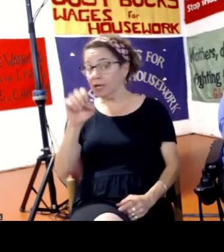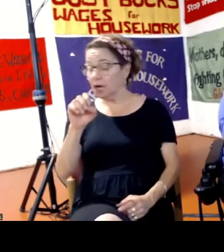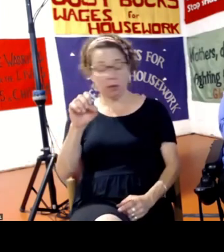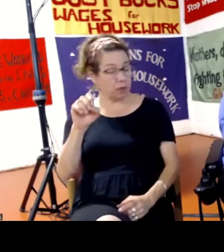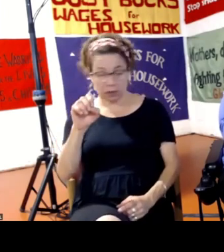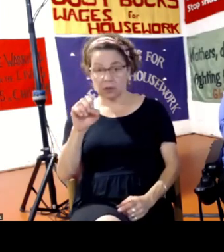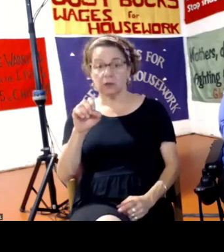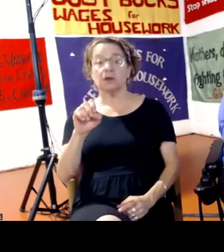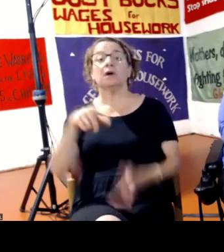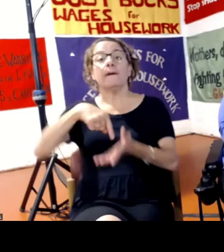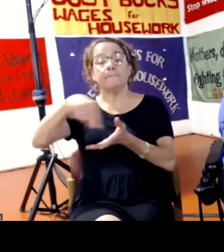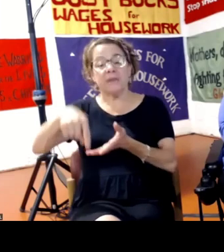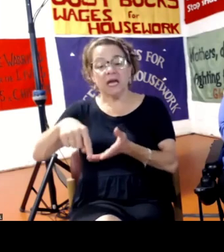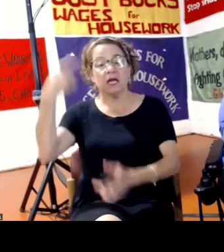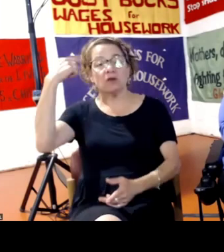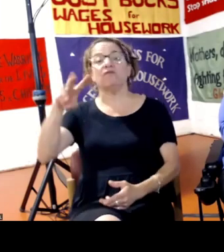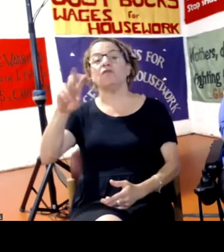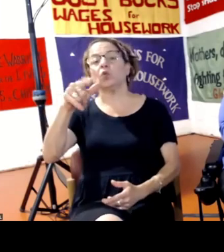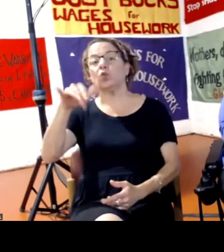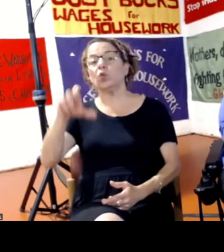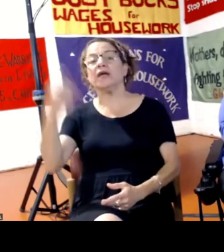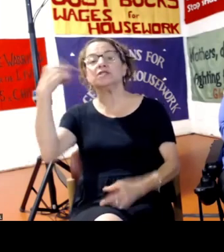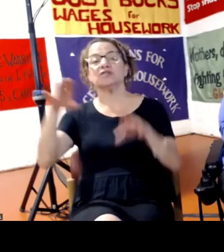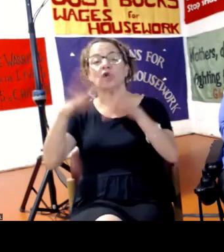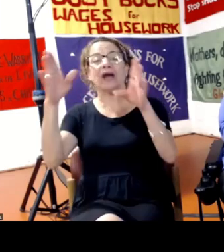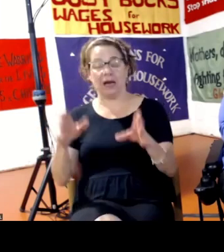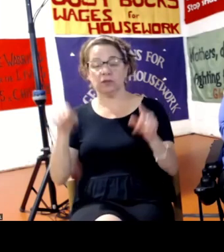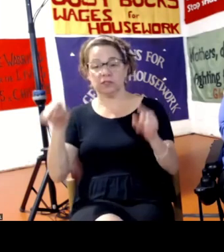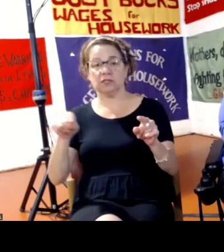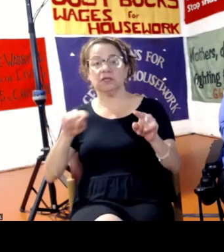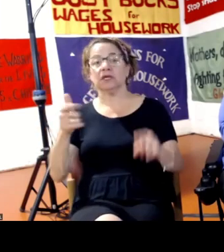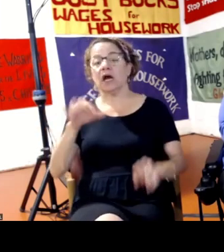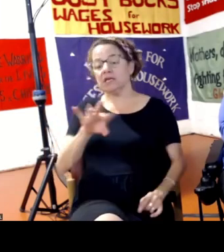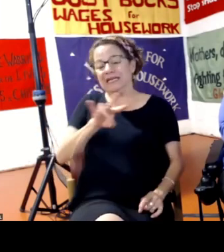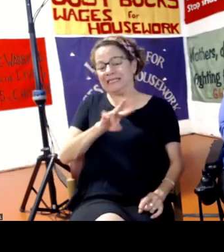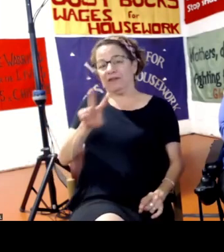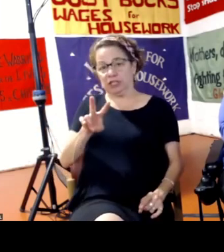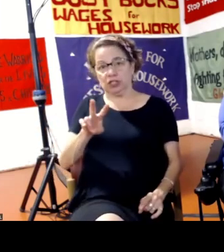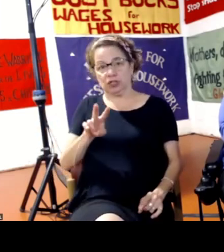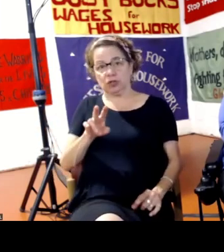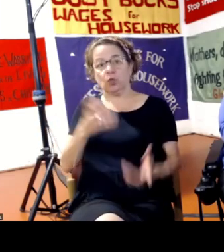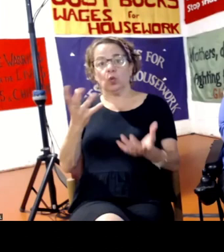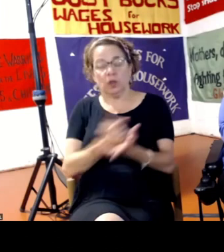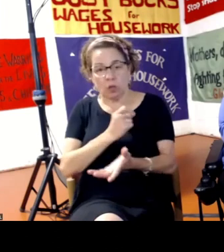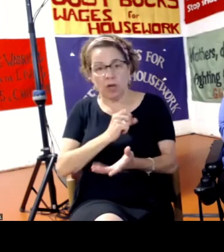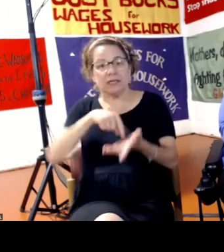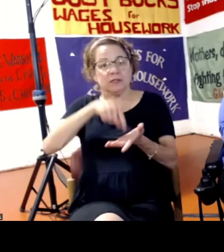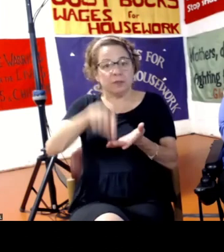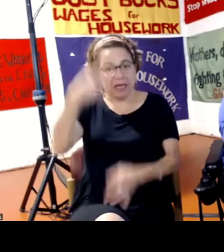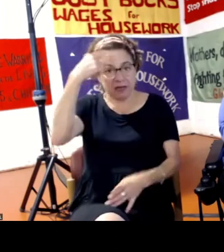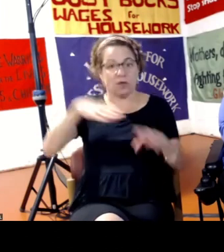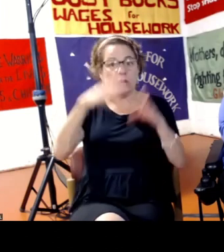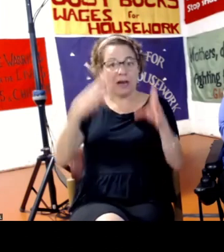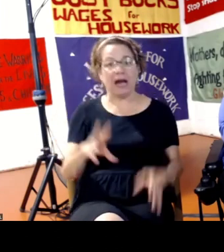campaigning for wages for housework. That's what Selma launched in 1972, and that's what we've been doing for the